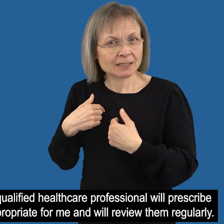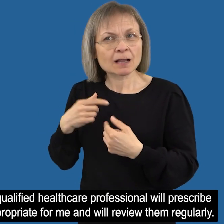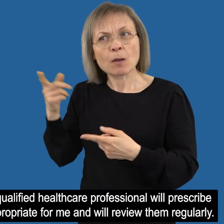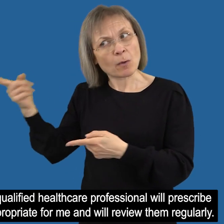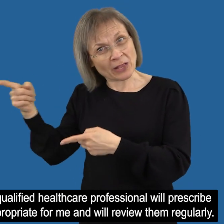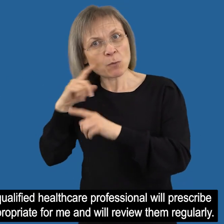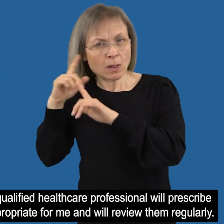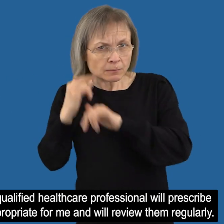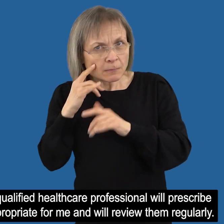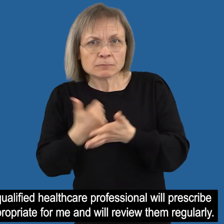regularly.